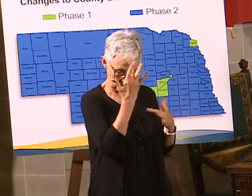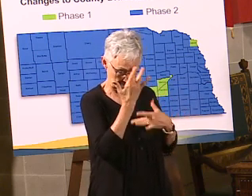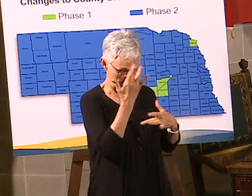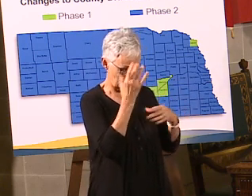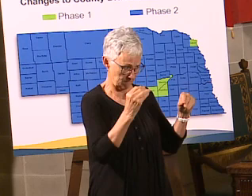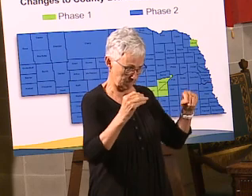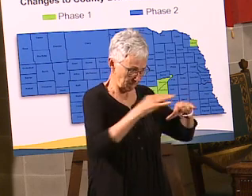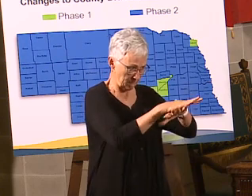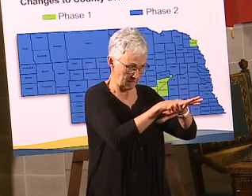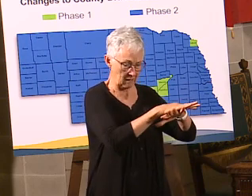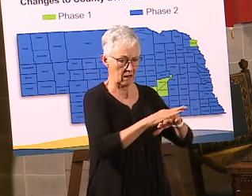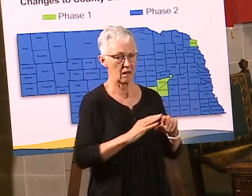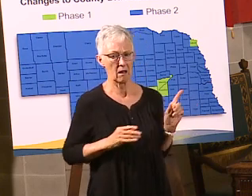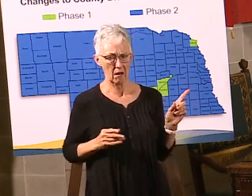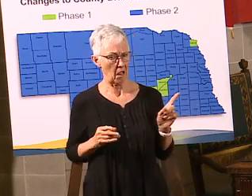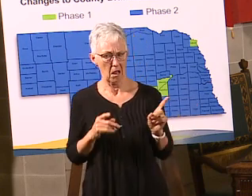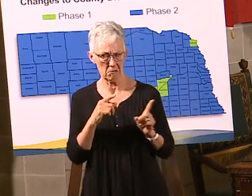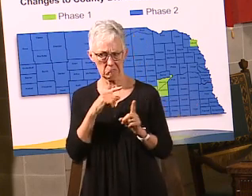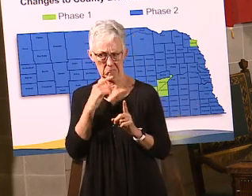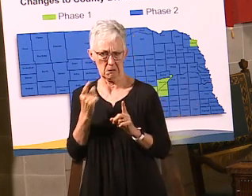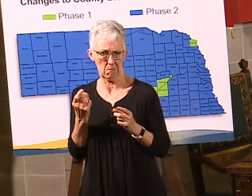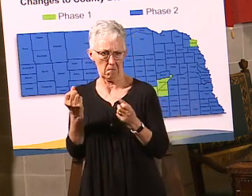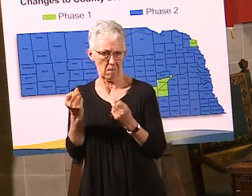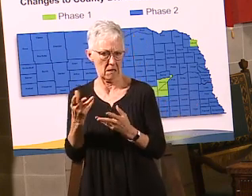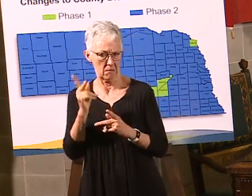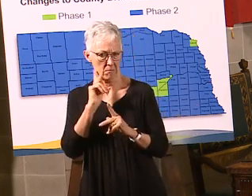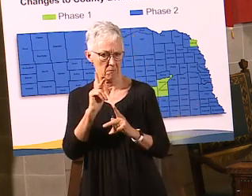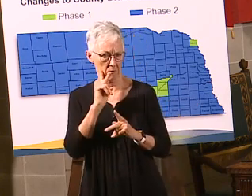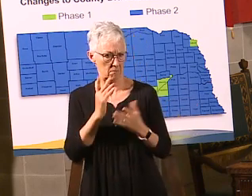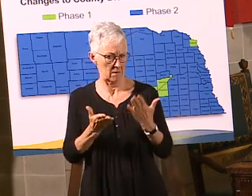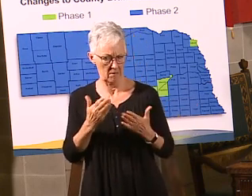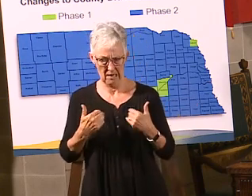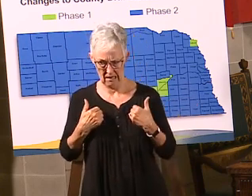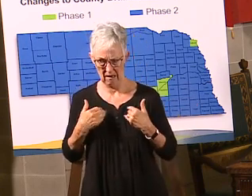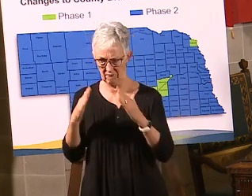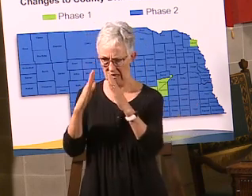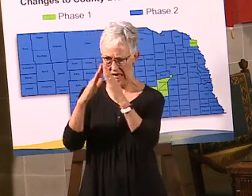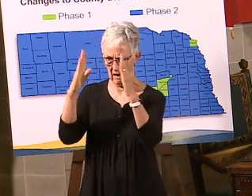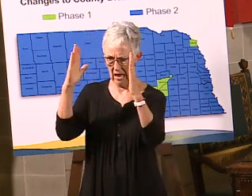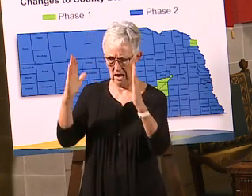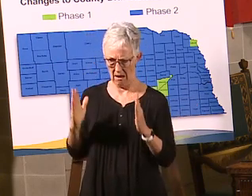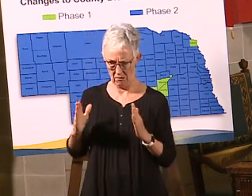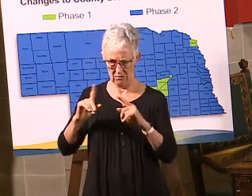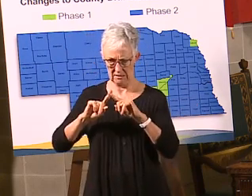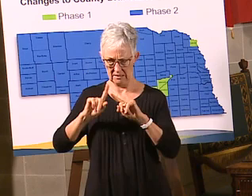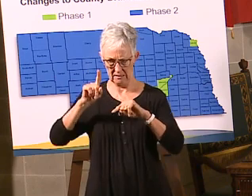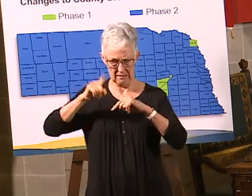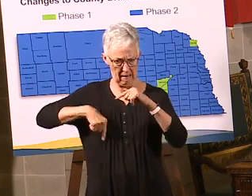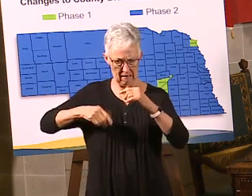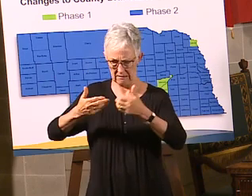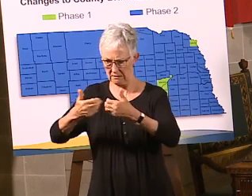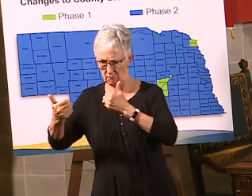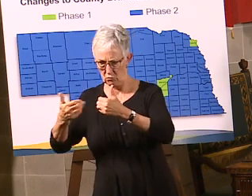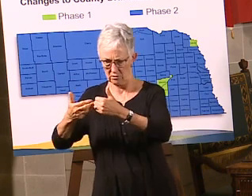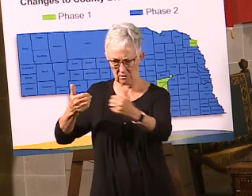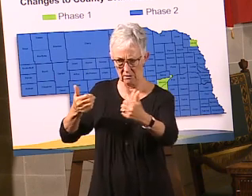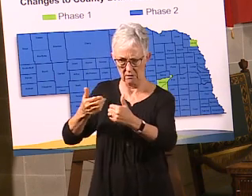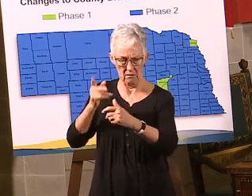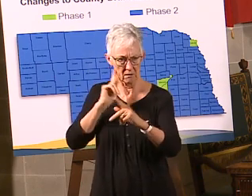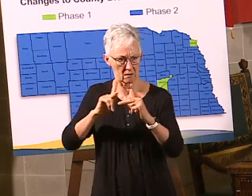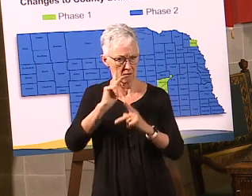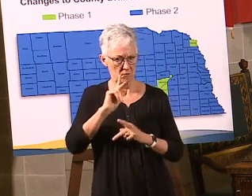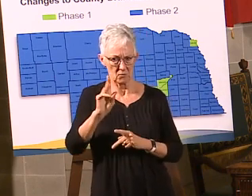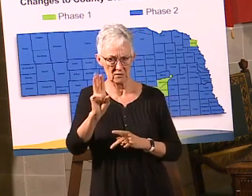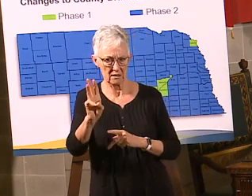housing that could be difficult to socially distance. And so that's why we have created a whole program around being able to do that with regard to what we're doing with